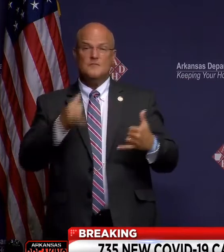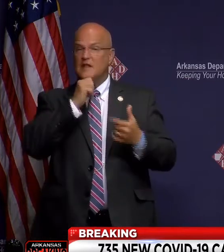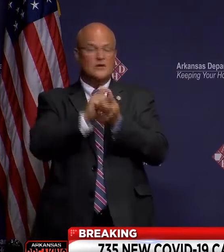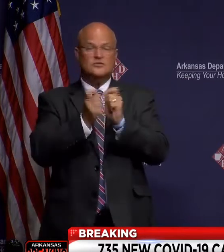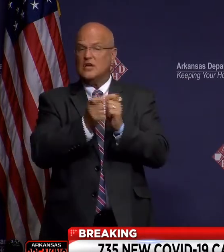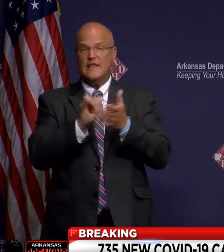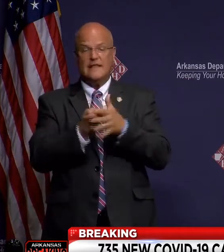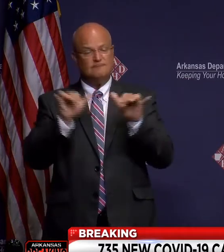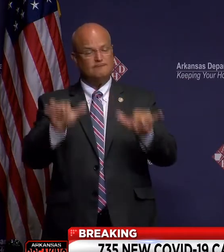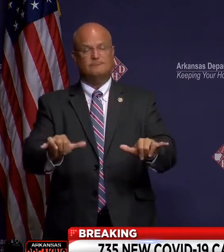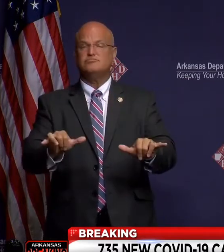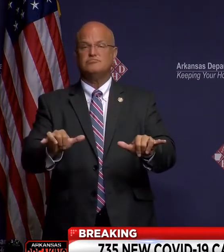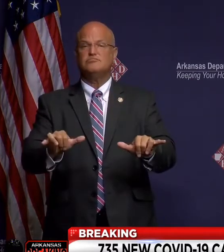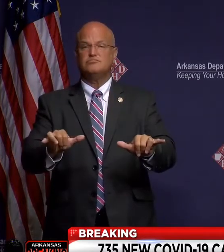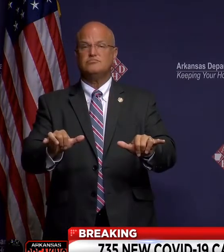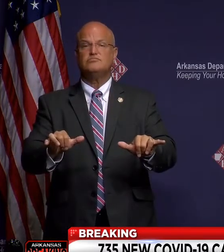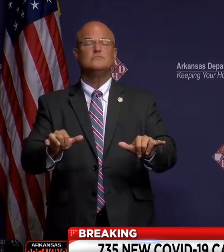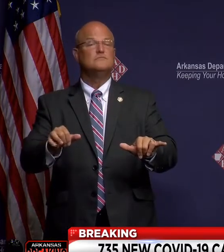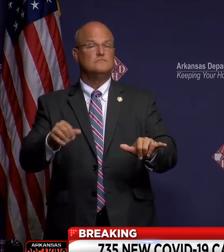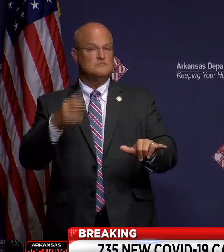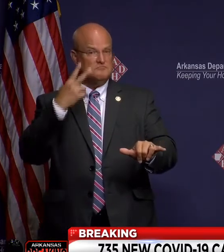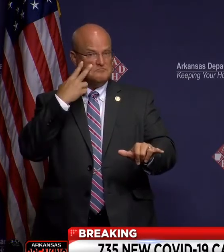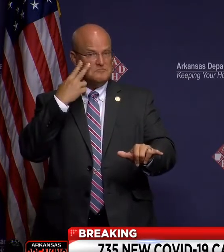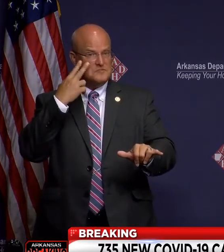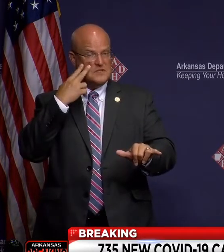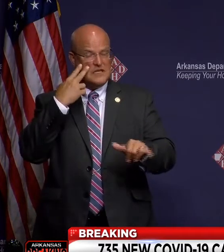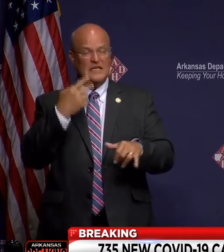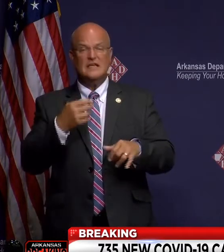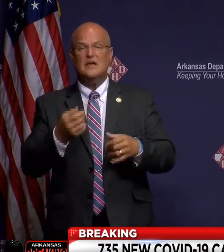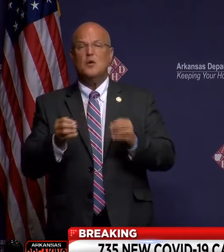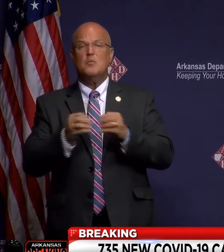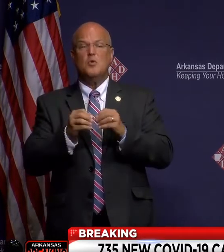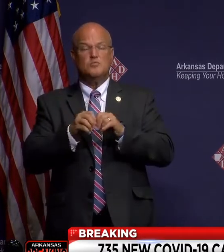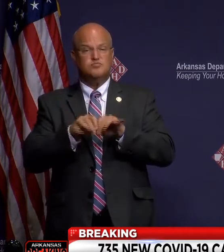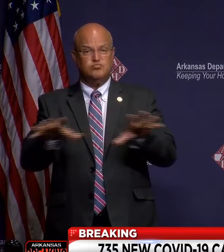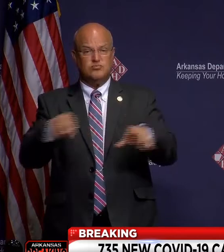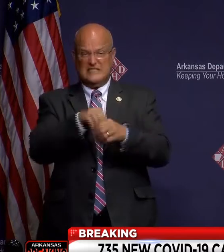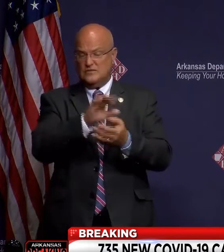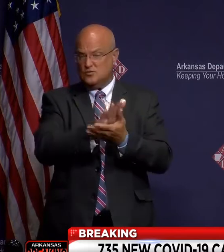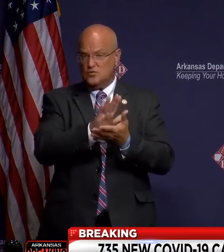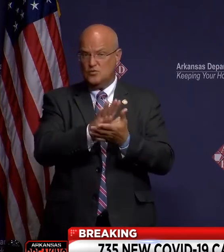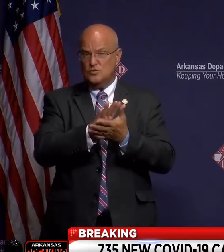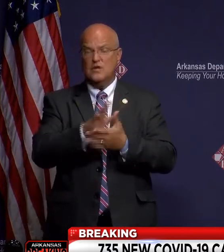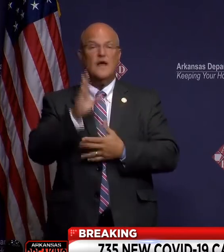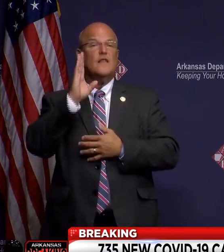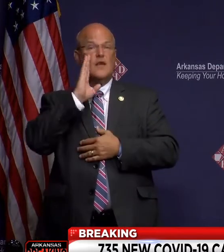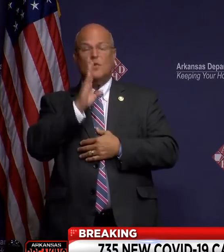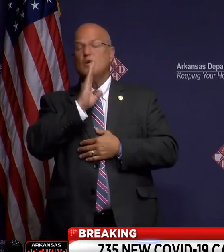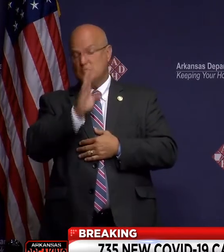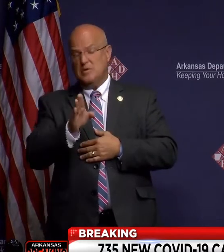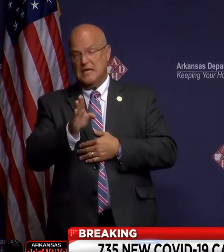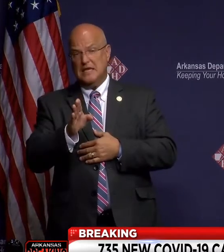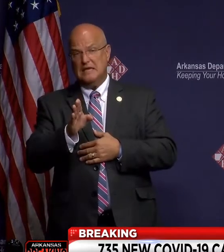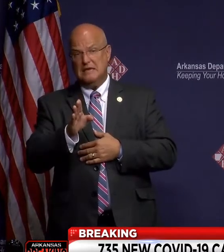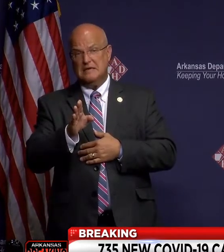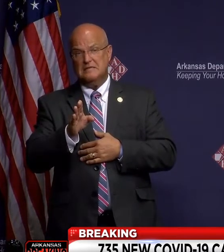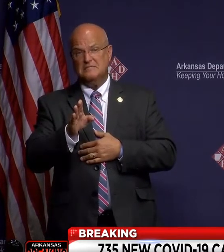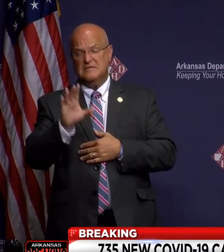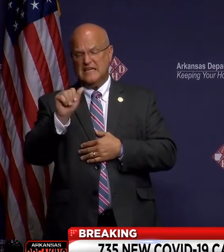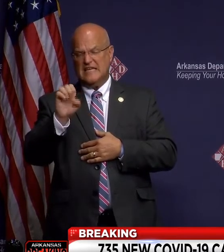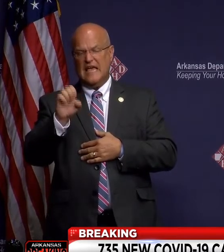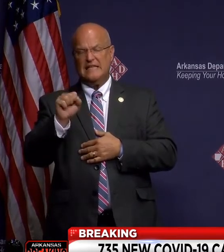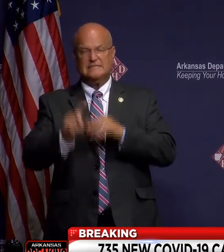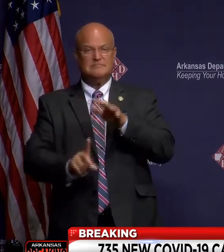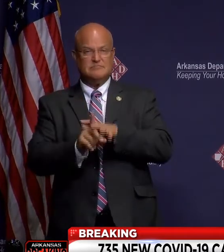change that. We're going to see whether there are significant outbreaks in schools. There will be